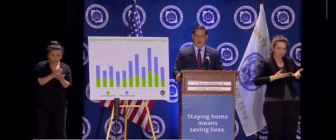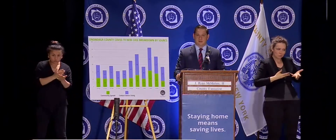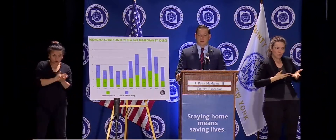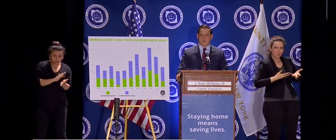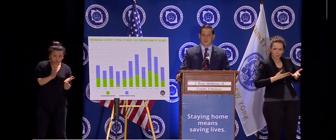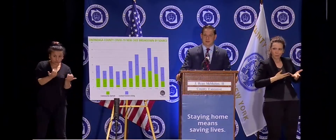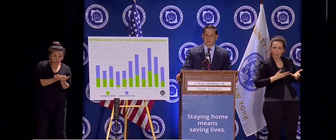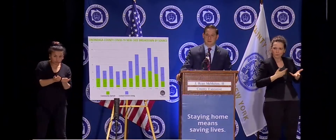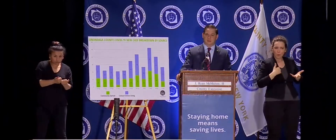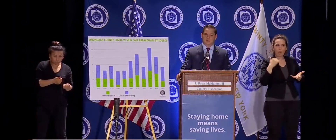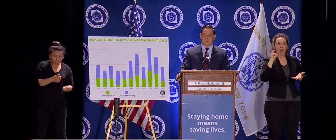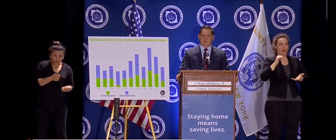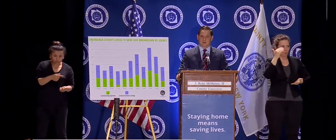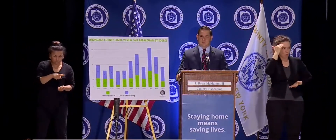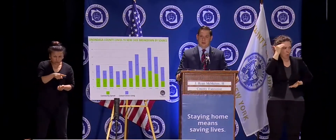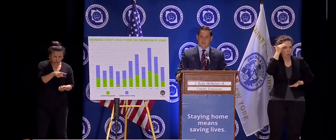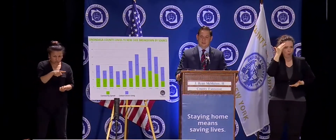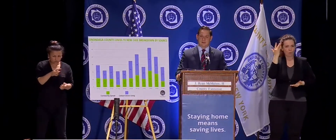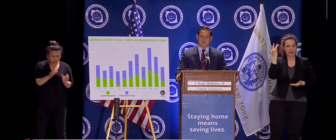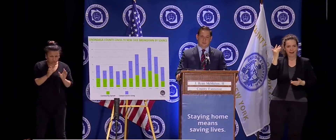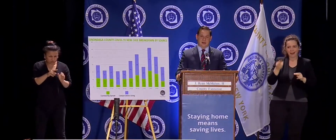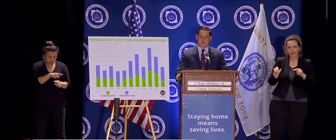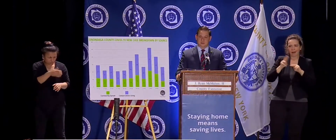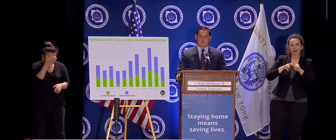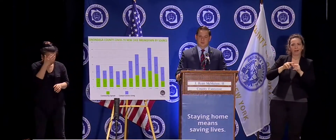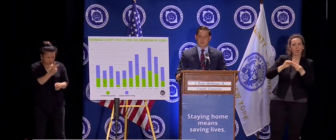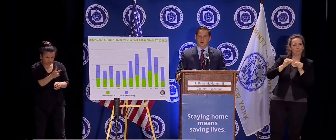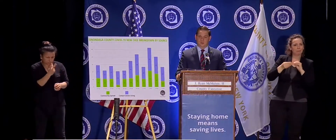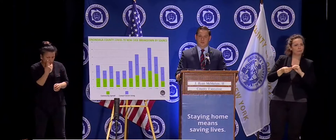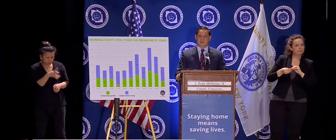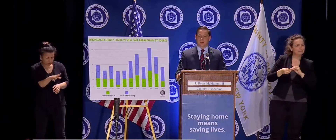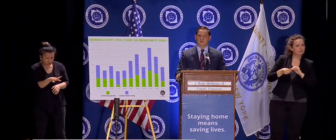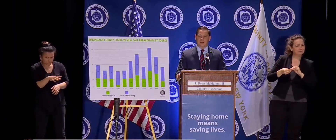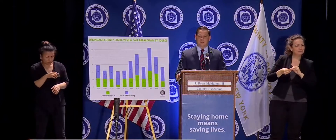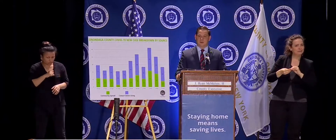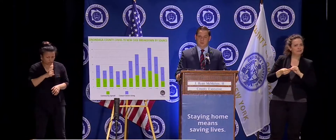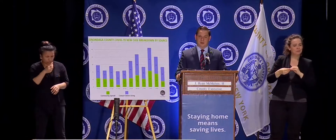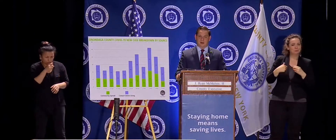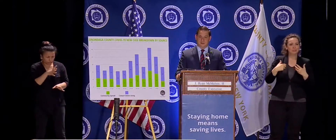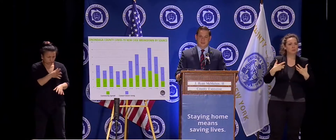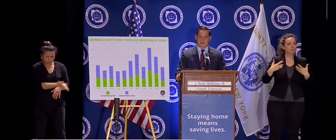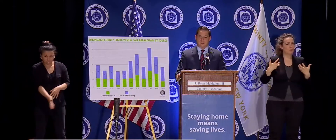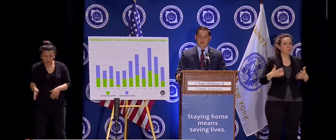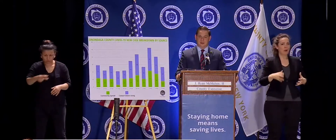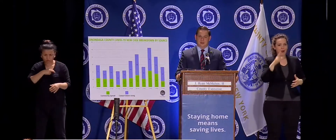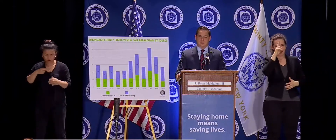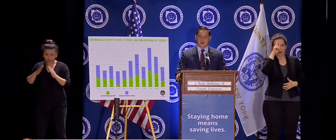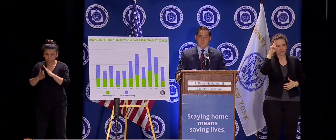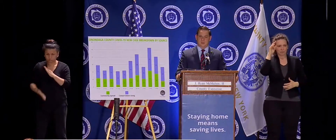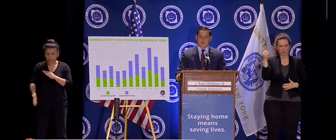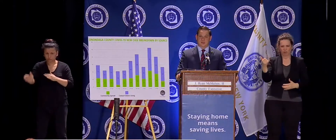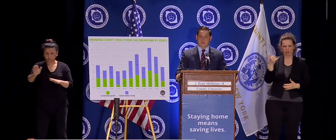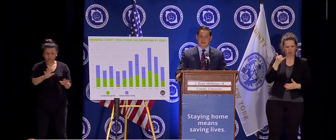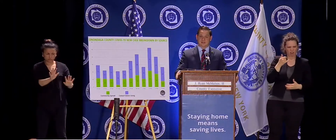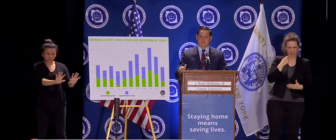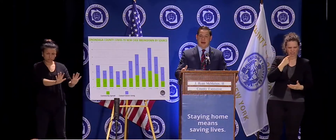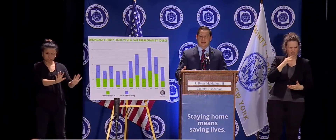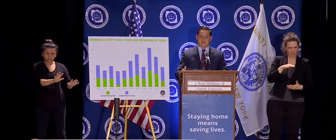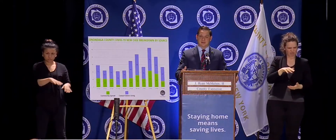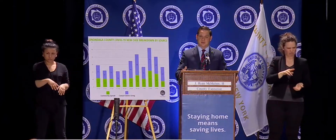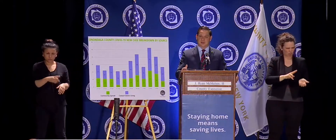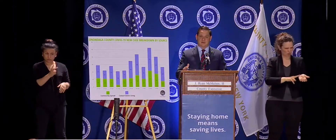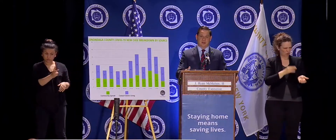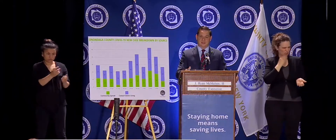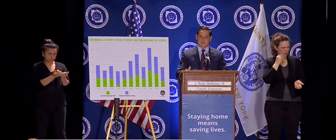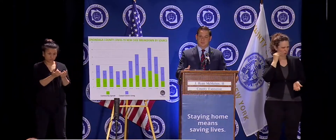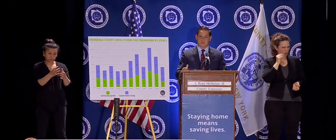from a hospital saying X nursing home just dropped off 8 people that aren't sick, and that just tested